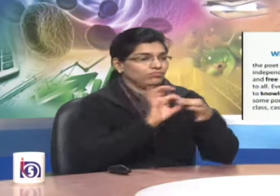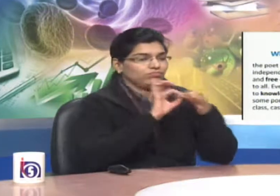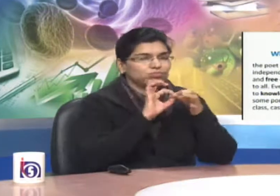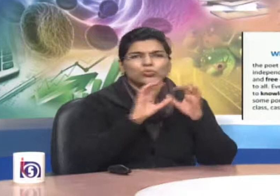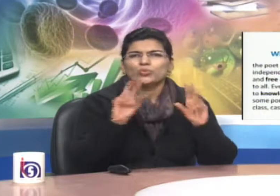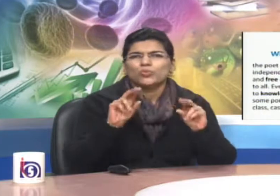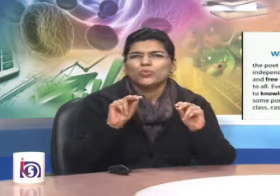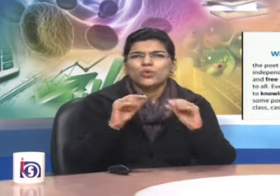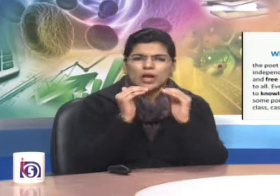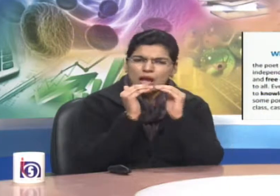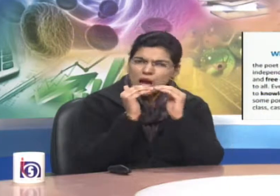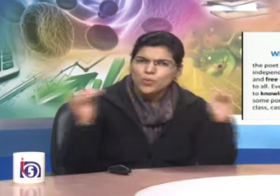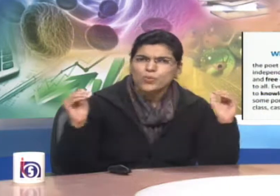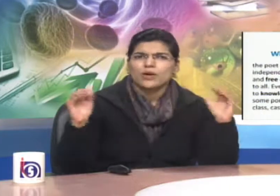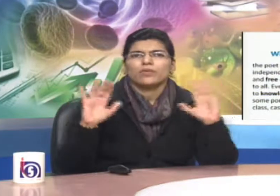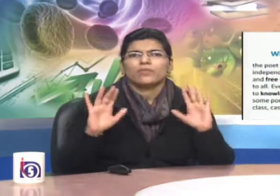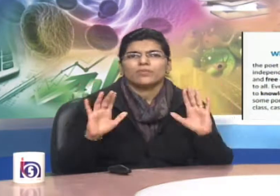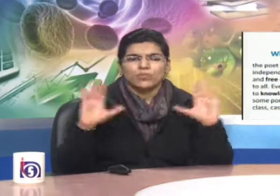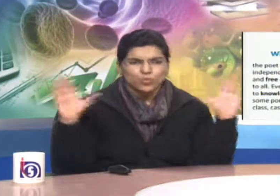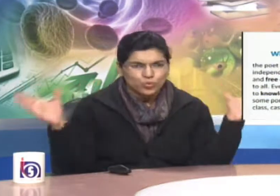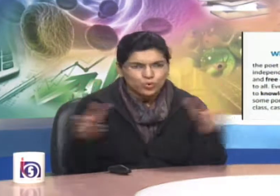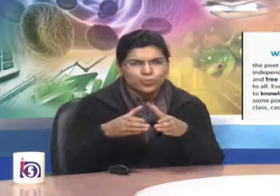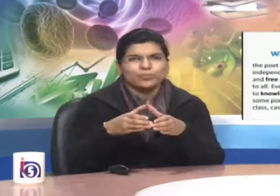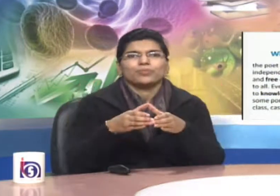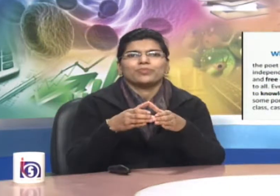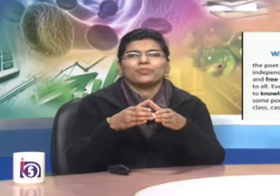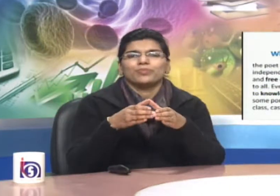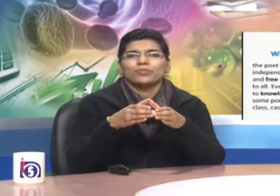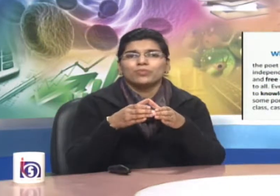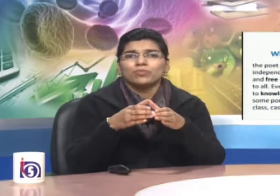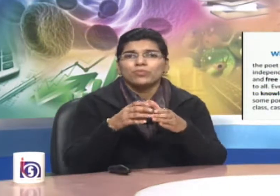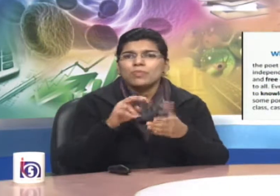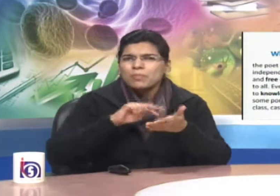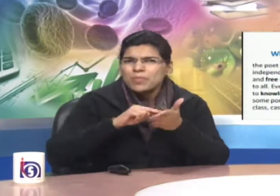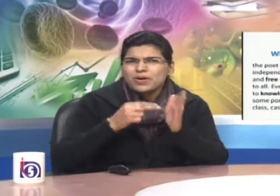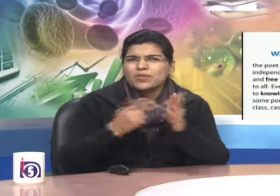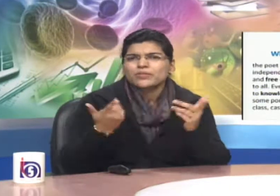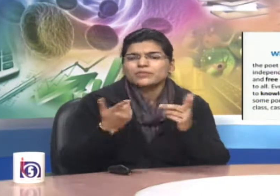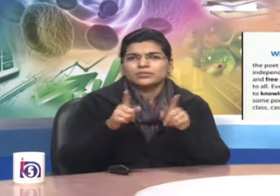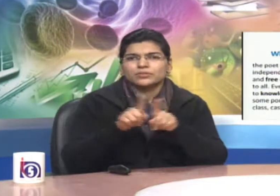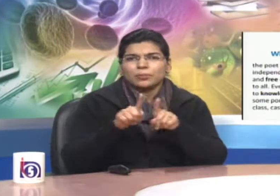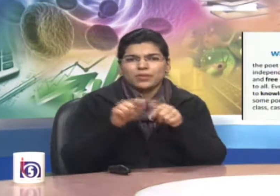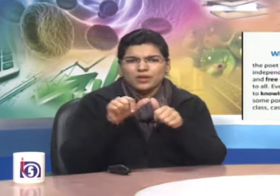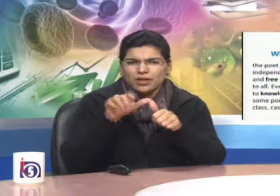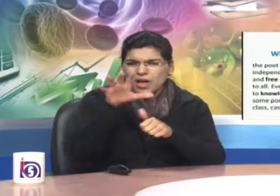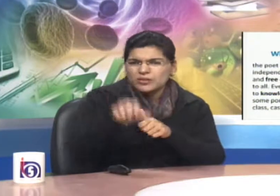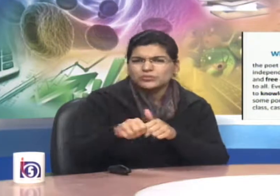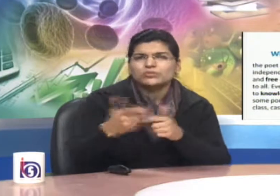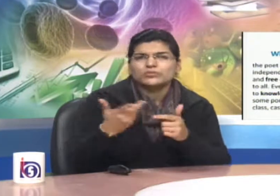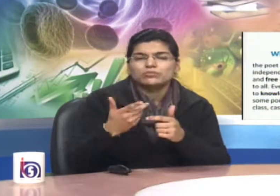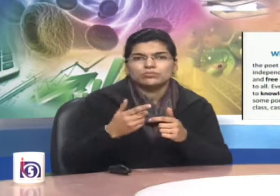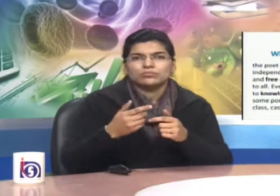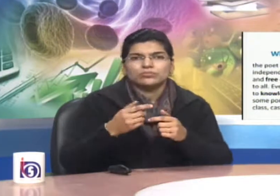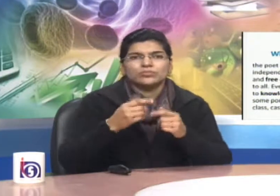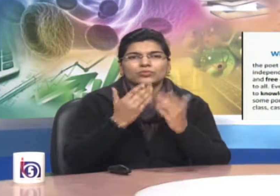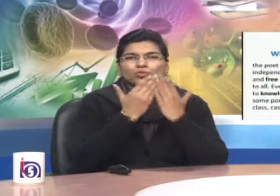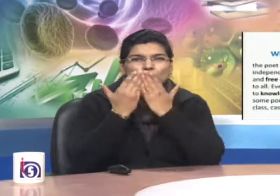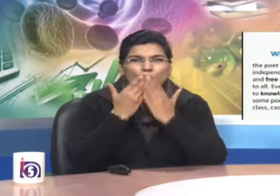access to knowledge. It should not be restricted to some portion of the